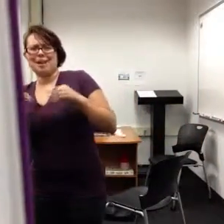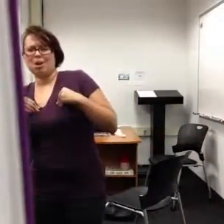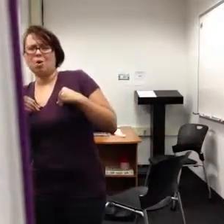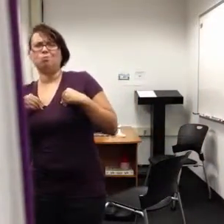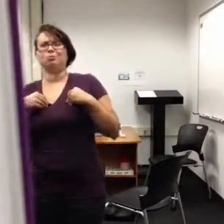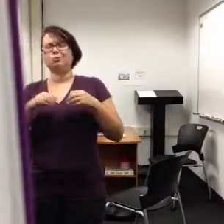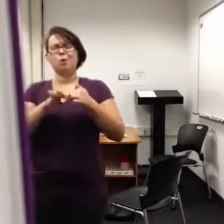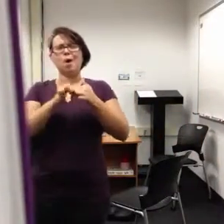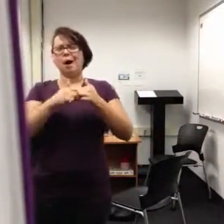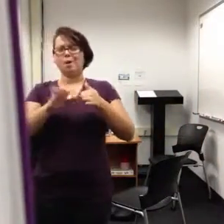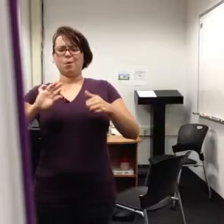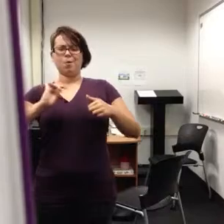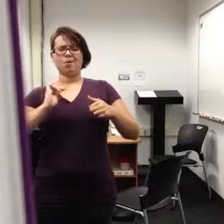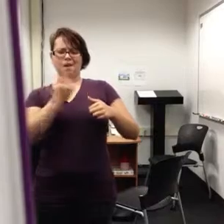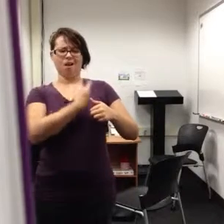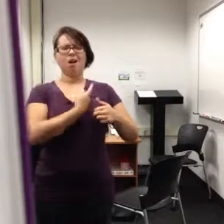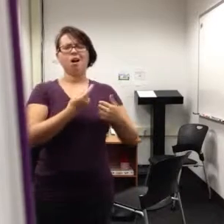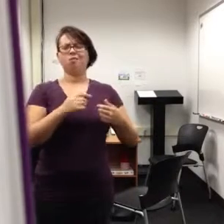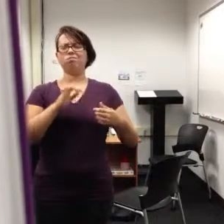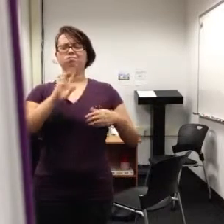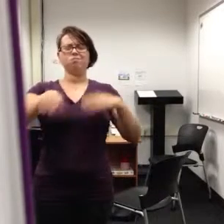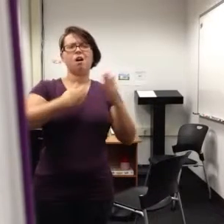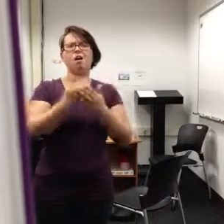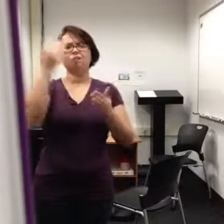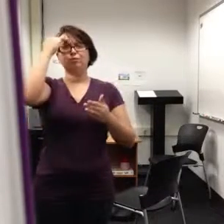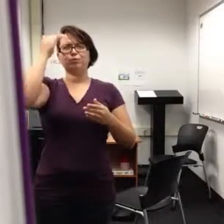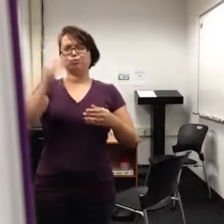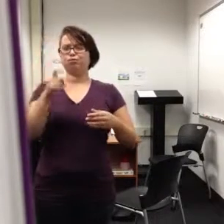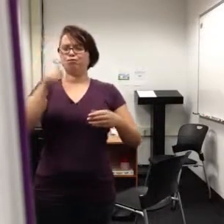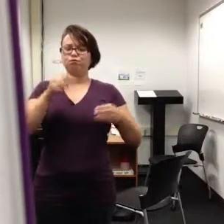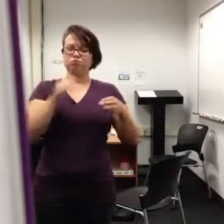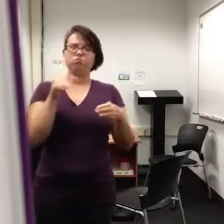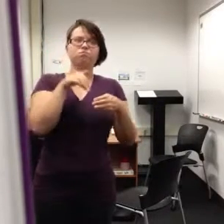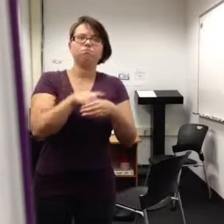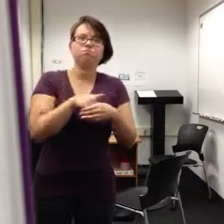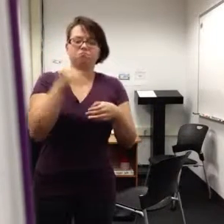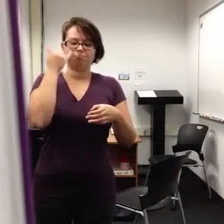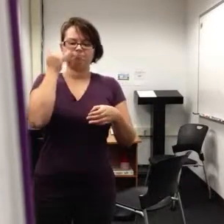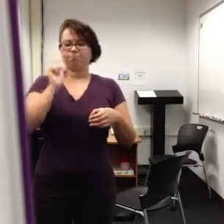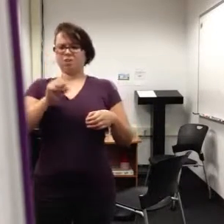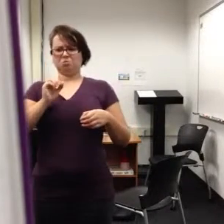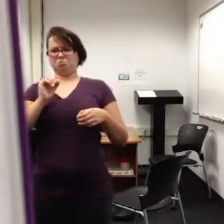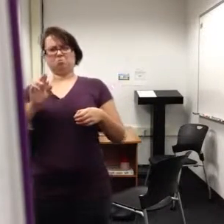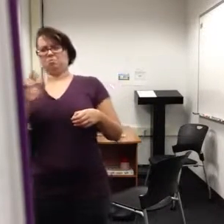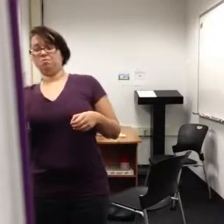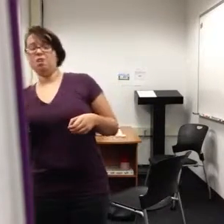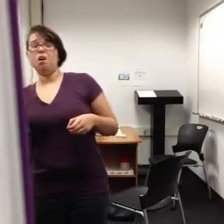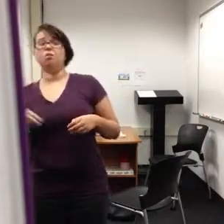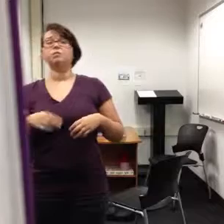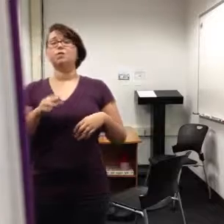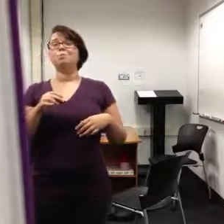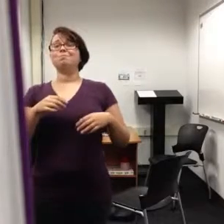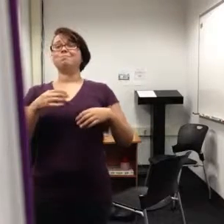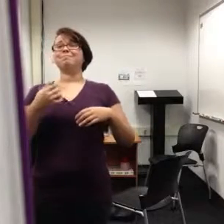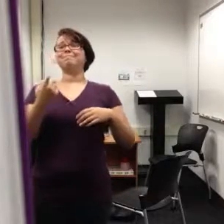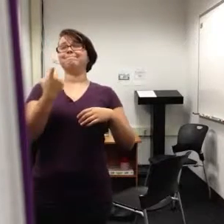encouraged to participate, whether we do or not? Well, the good thing about this last election is We got more out than usual.